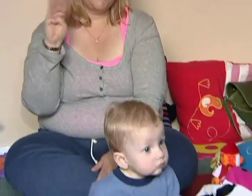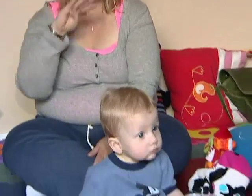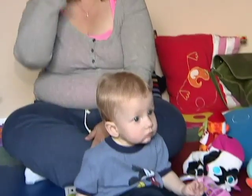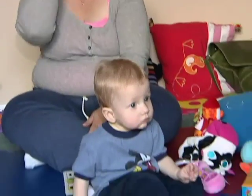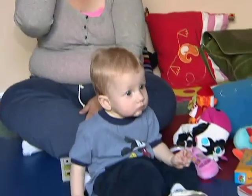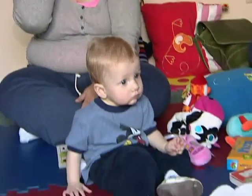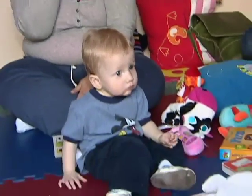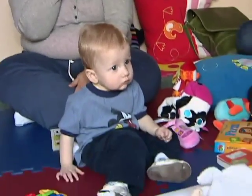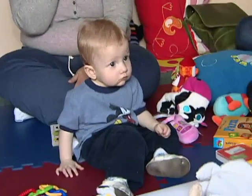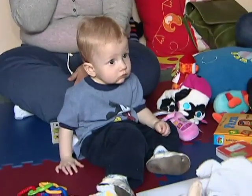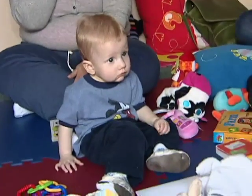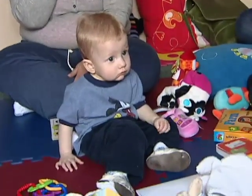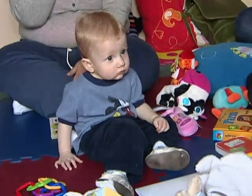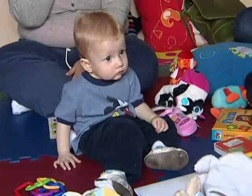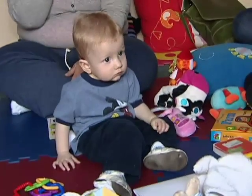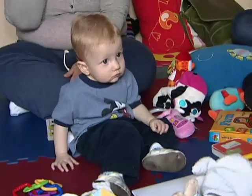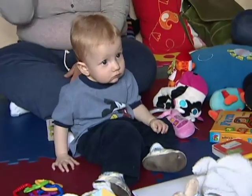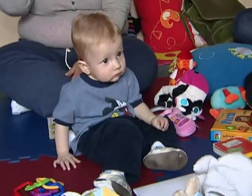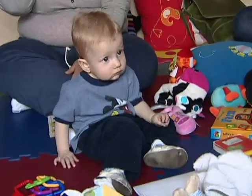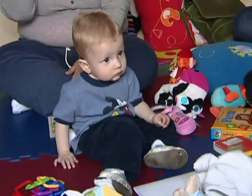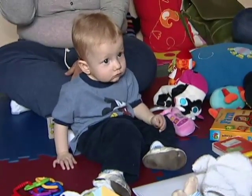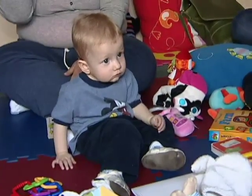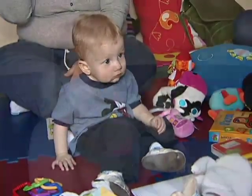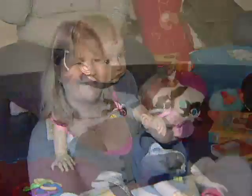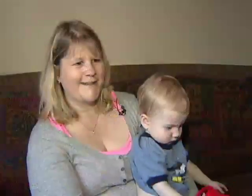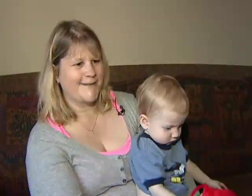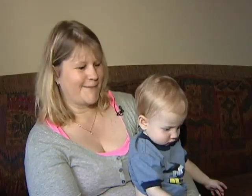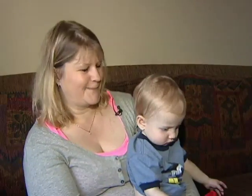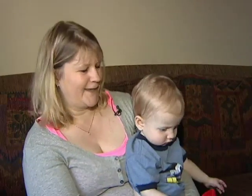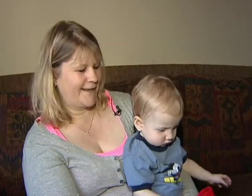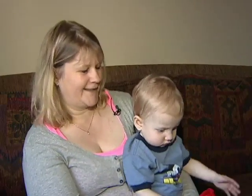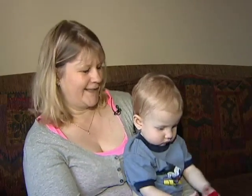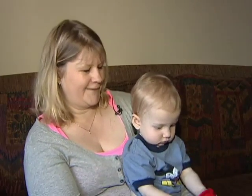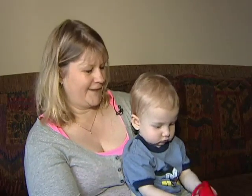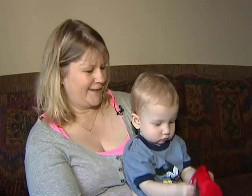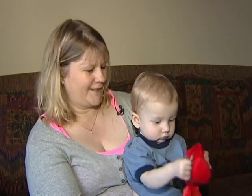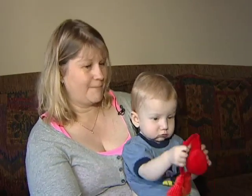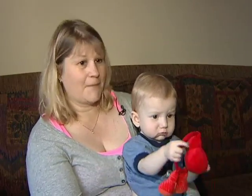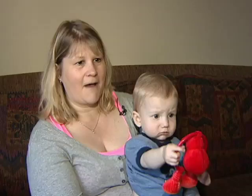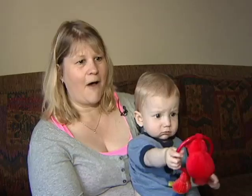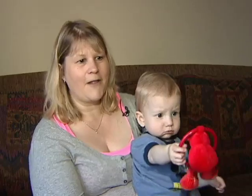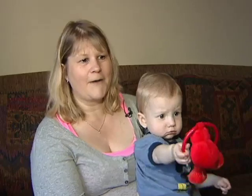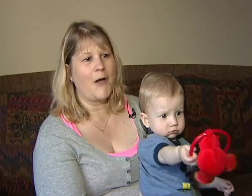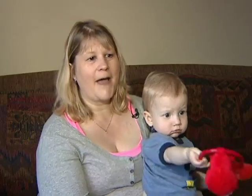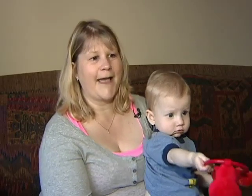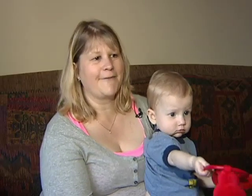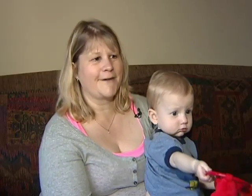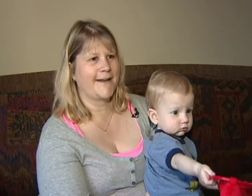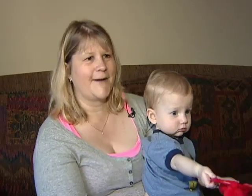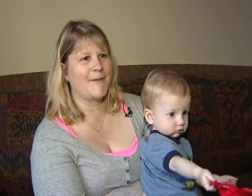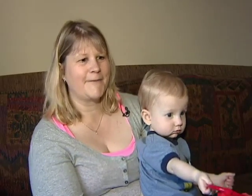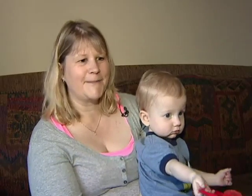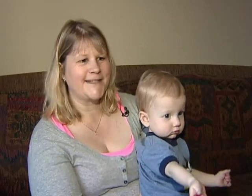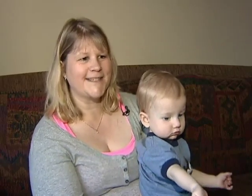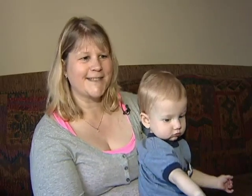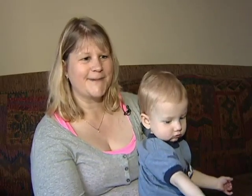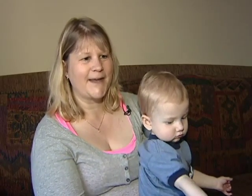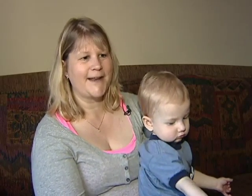be just as exciting. Oh, I was over the moon. Because it was just all my effort and all my repetition had paid